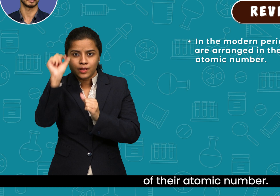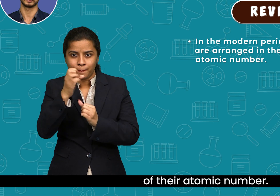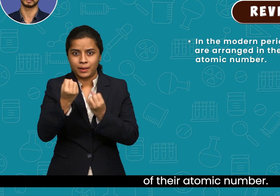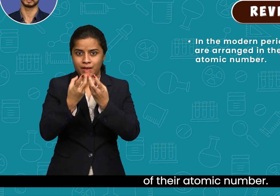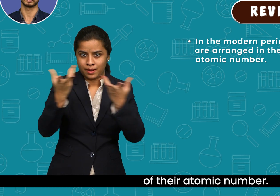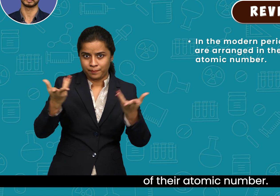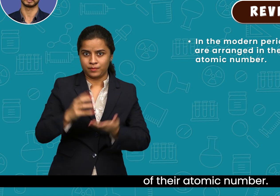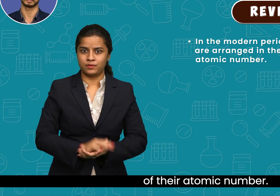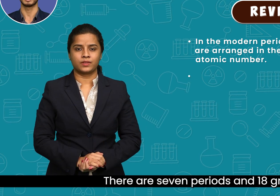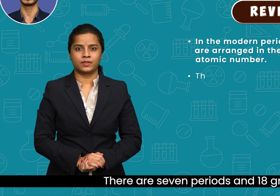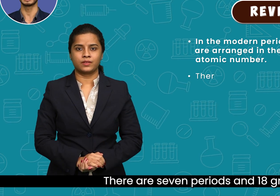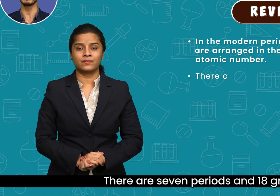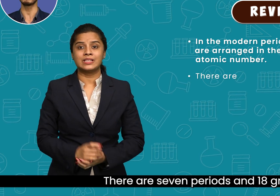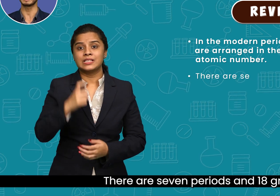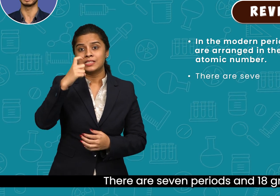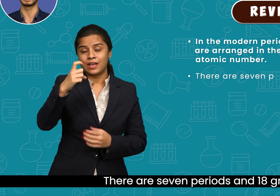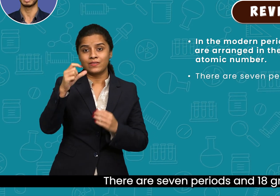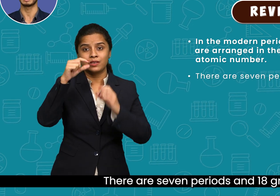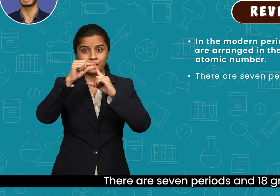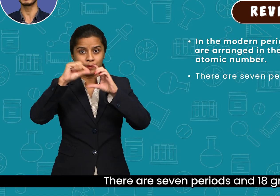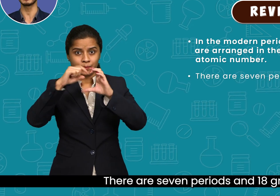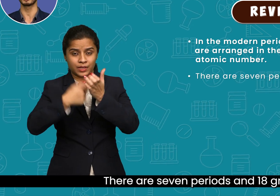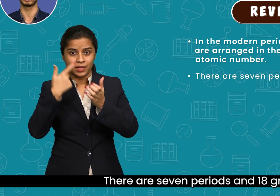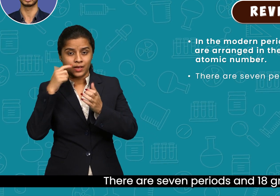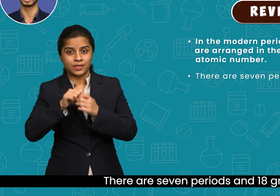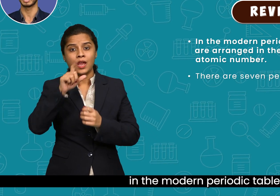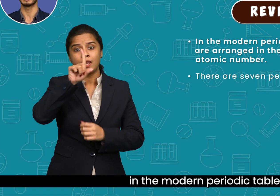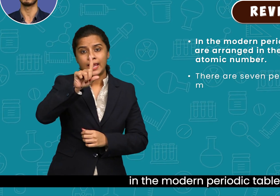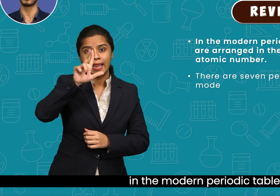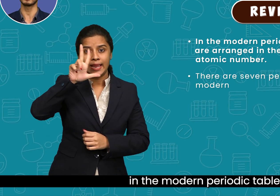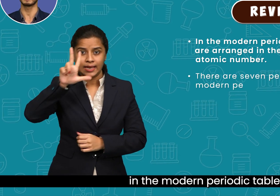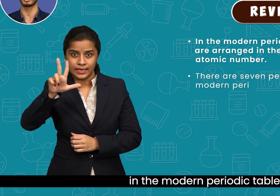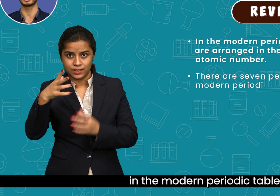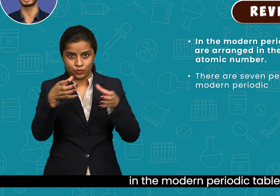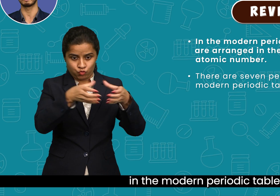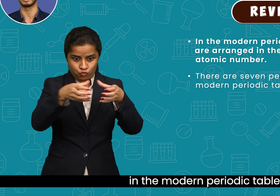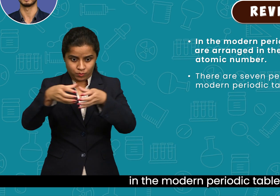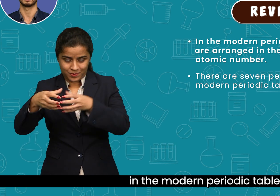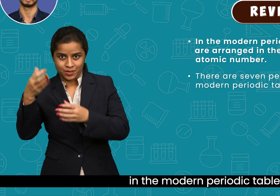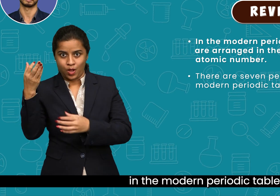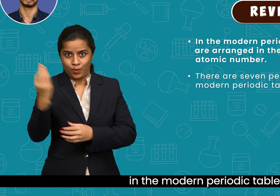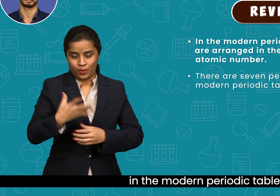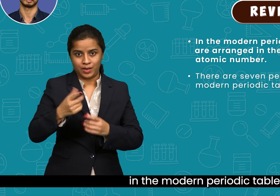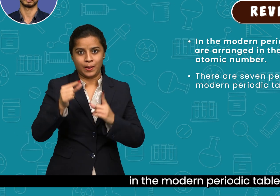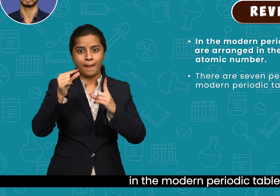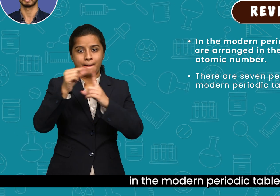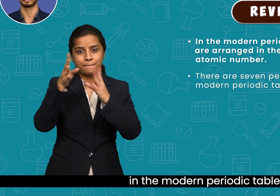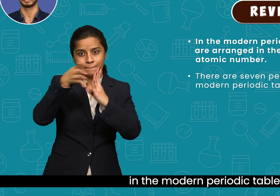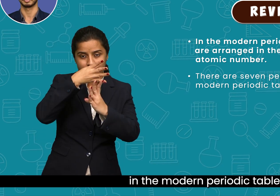number. There are 7 periods and 18 groups in the modern periodic table.